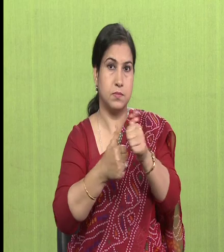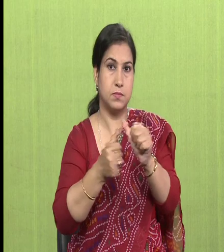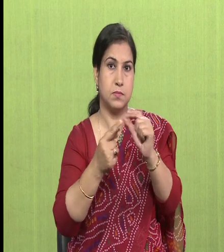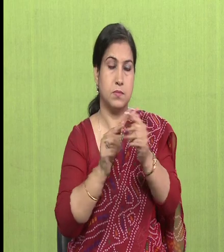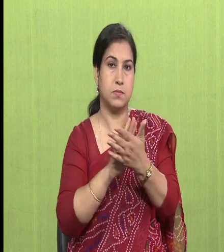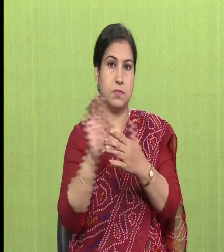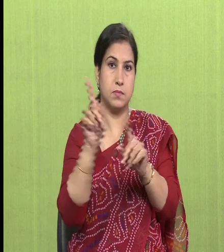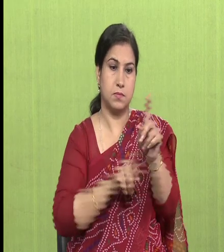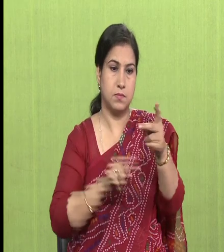political science,